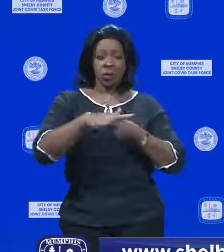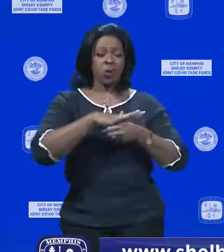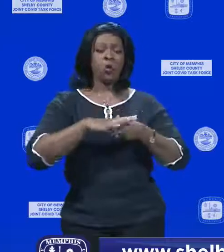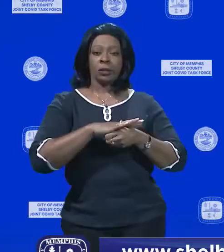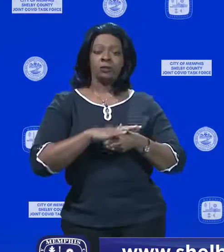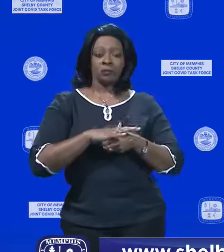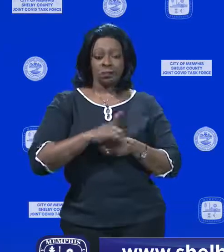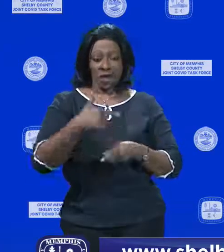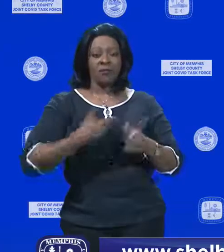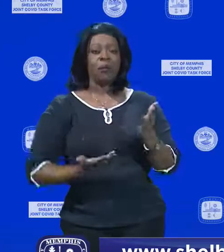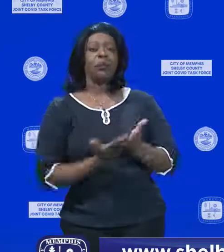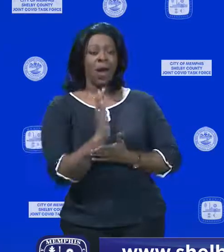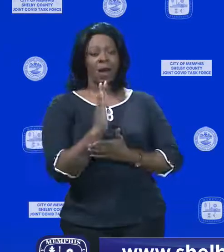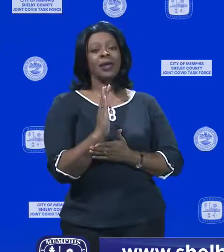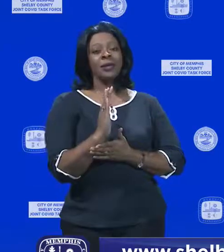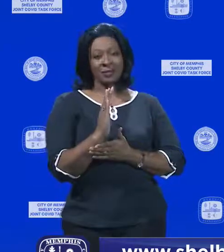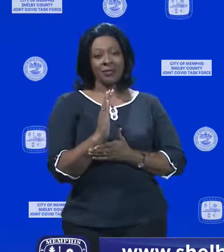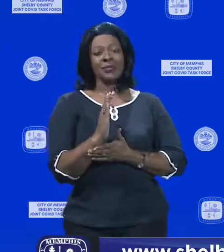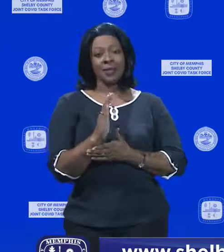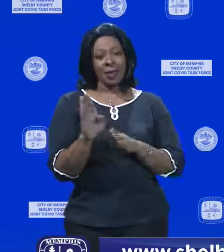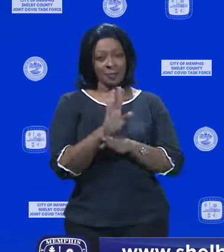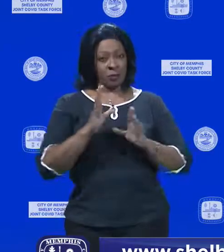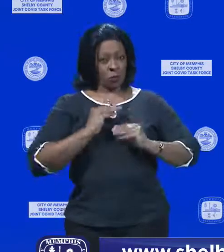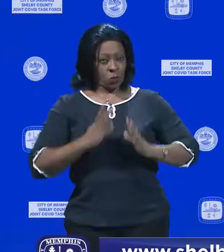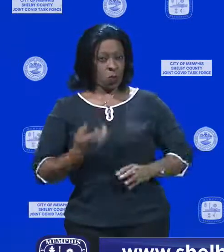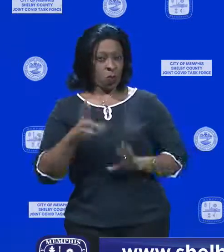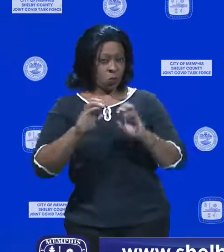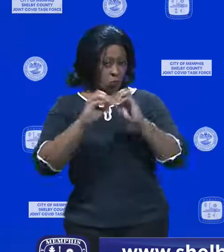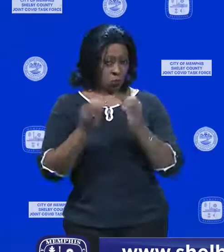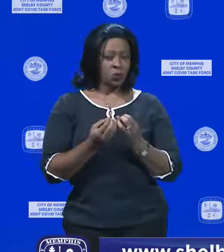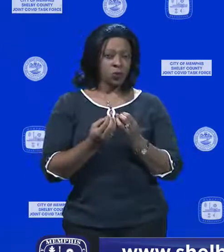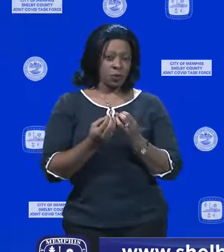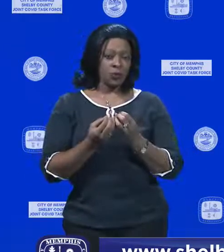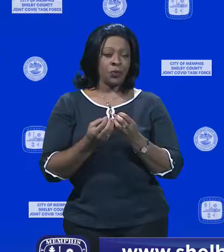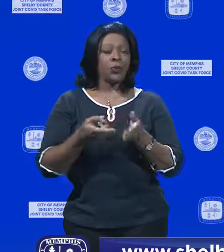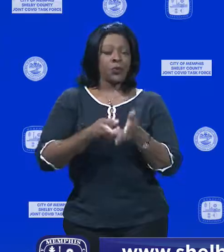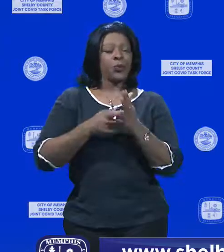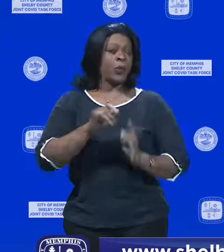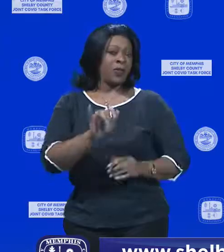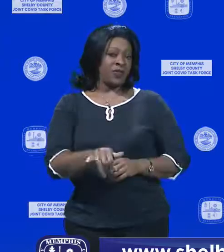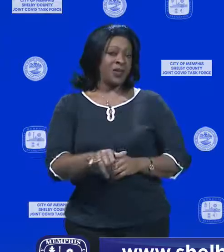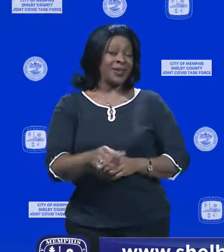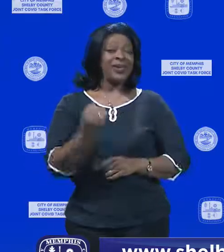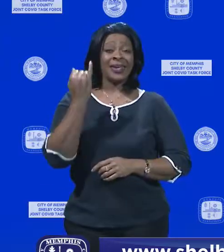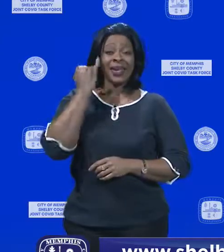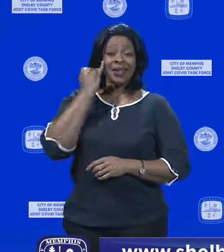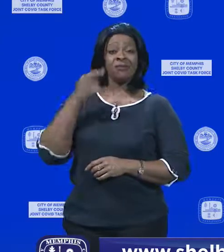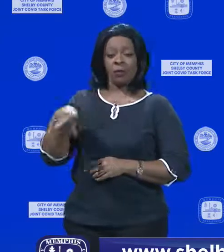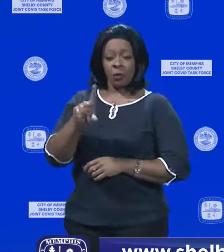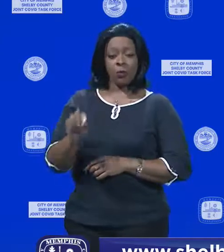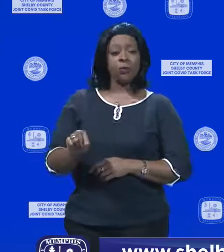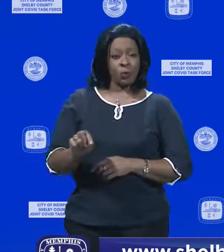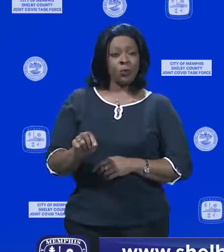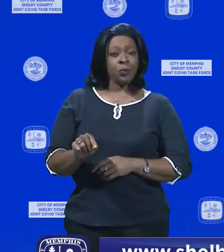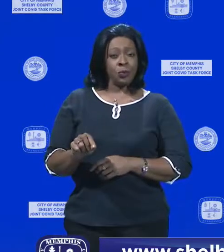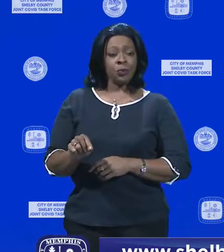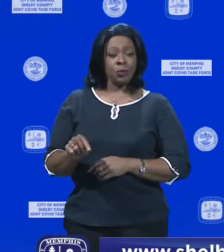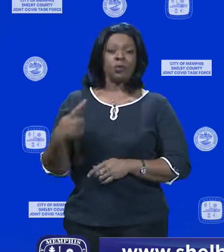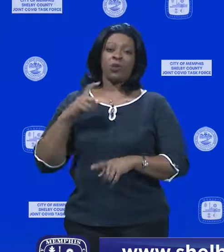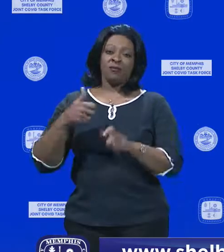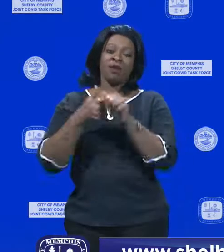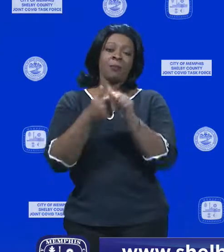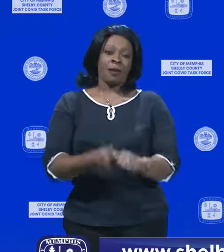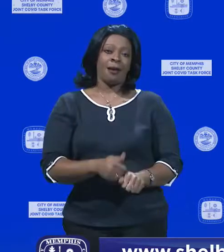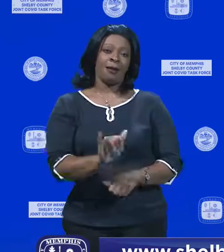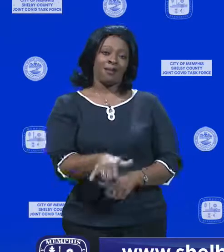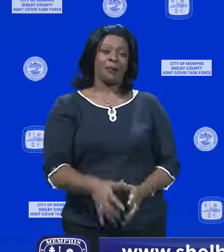location, they are allowed to, as business owners or organizations, to require that. And if they do, then we have to